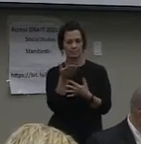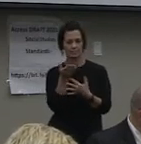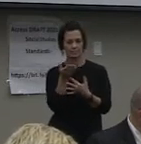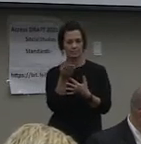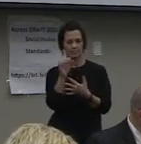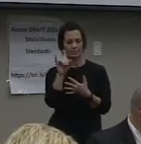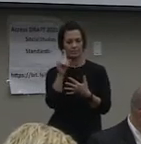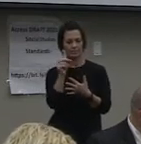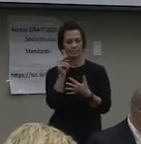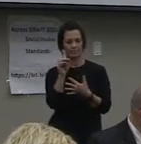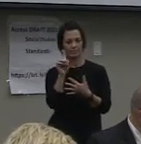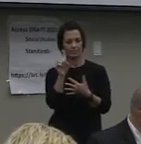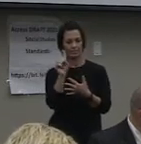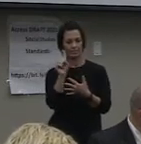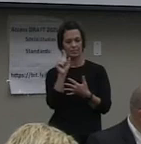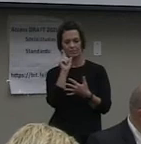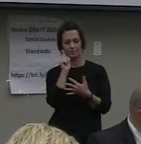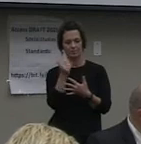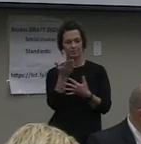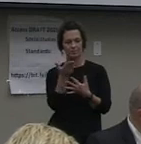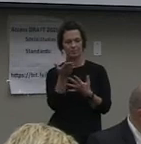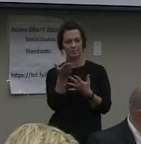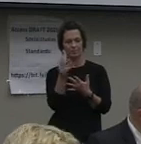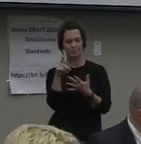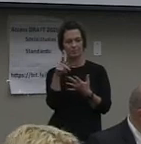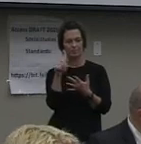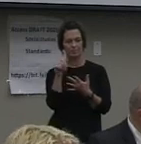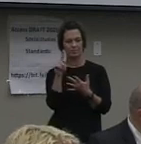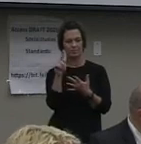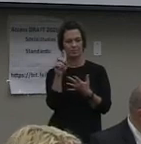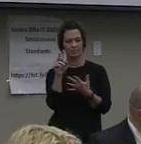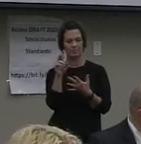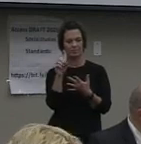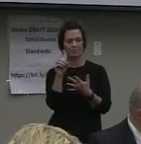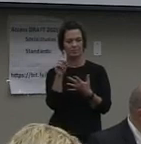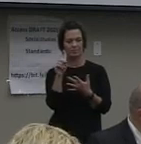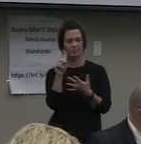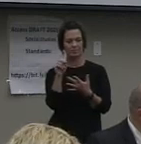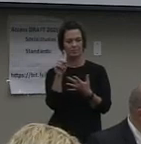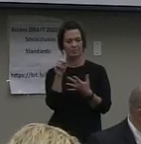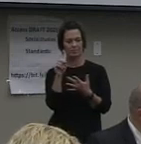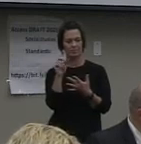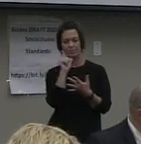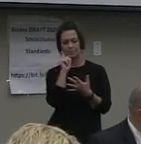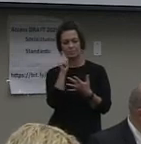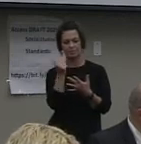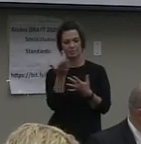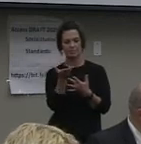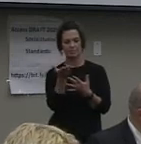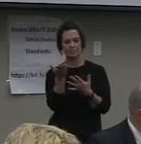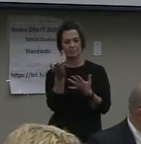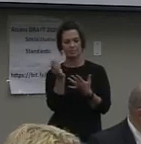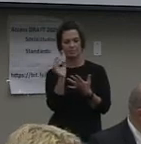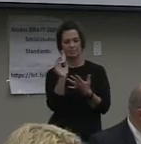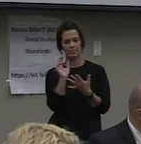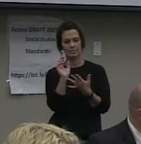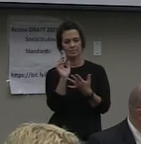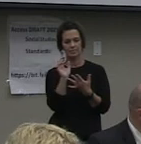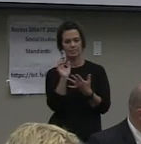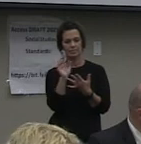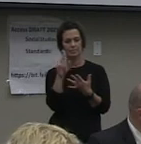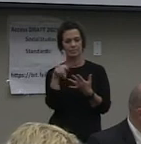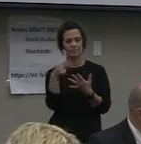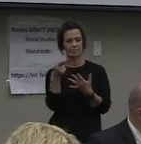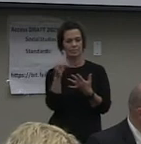Carolyn Jones is not in attendance. Nikki Patterson? Vicki Patterson is not in attendance. Chandra